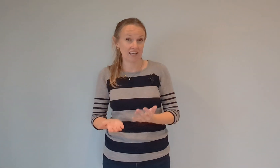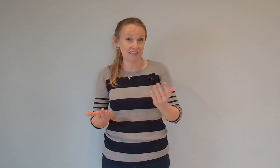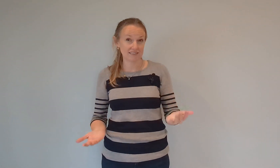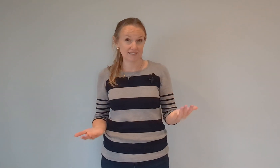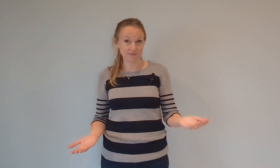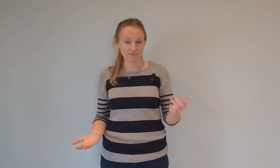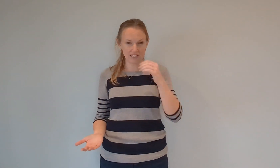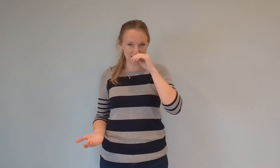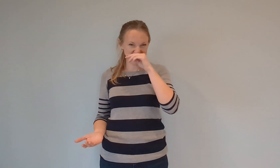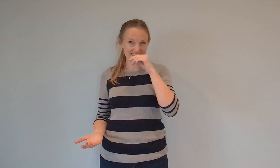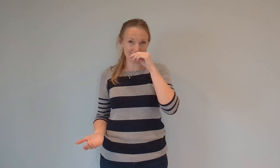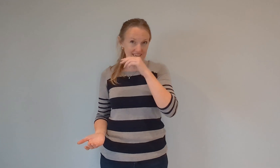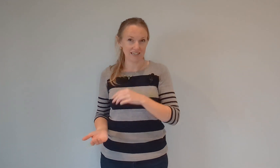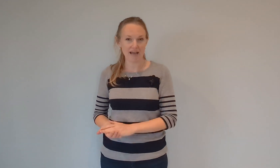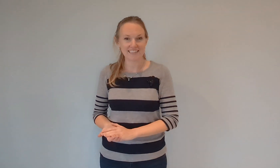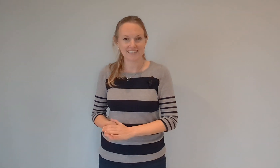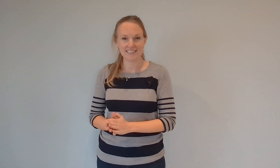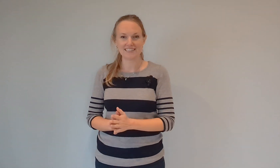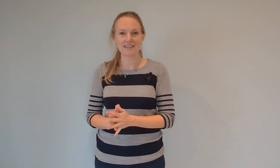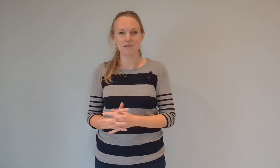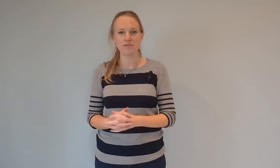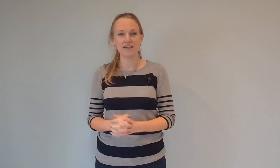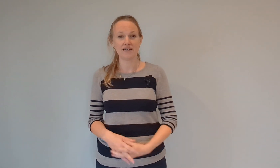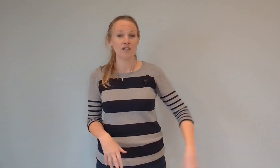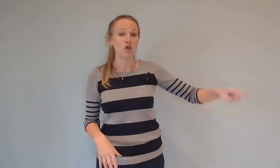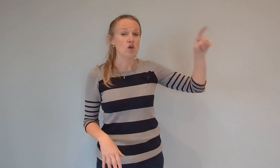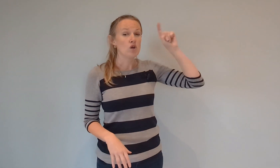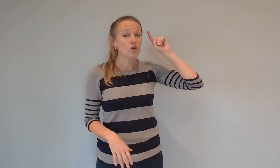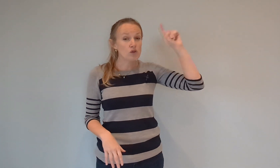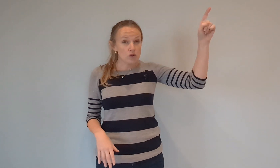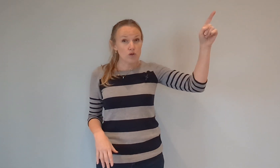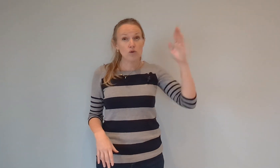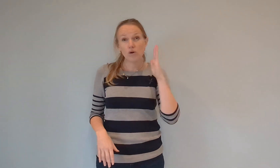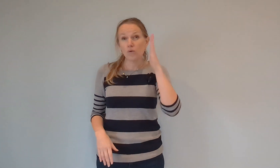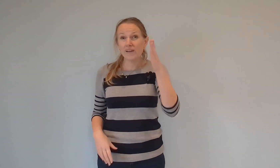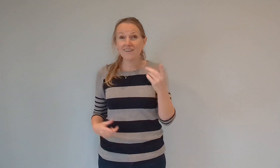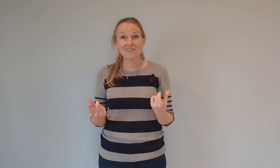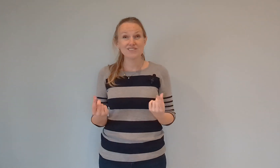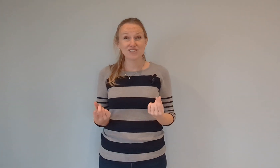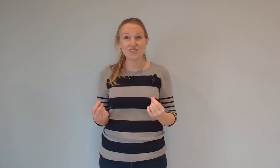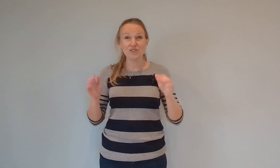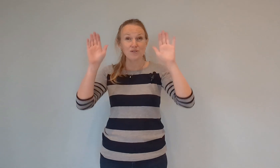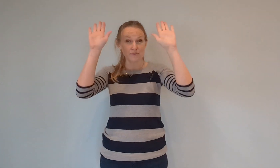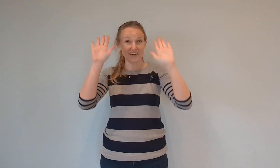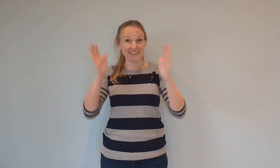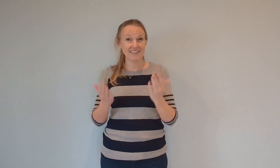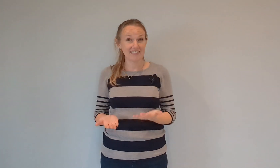things. Okay, because we're not talking past tense. It's not completed. You will do great